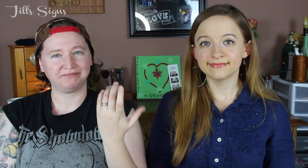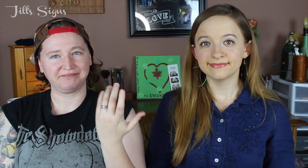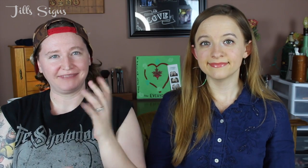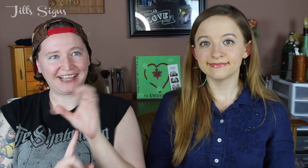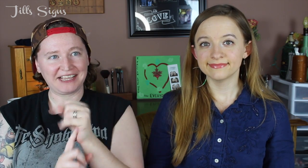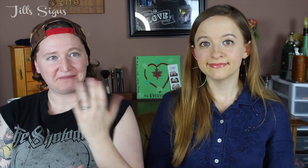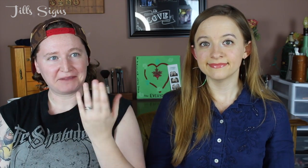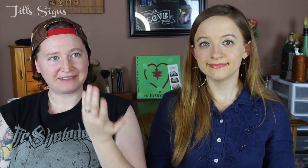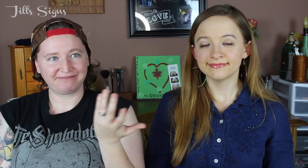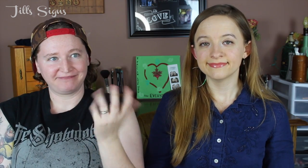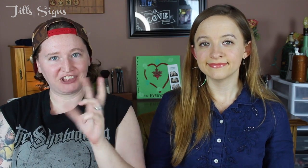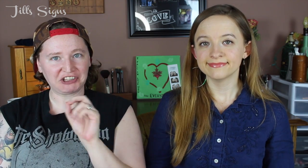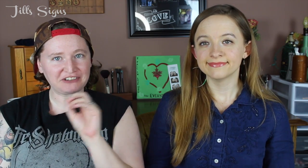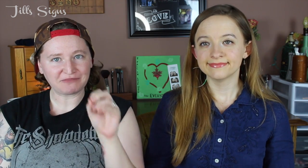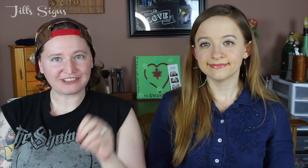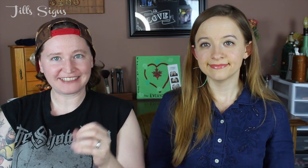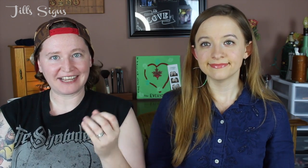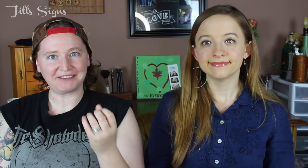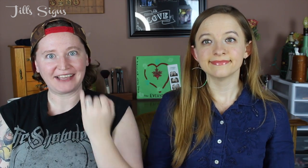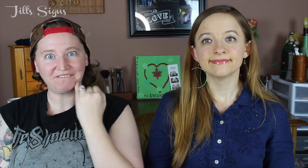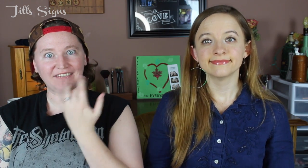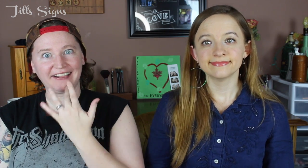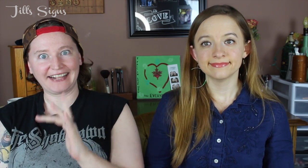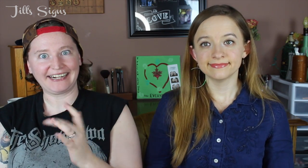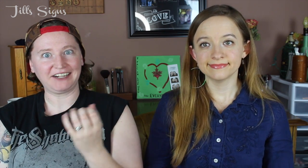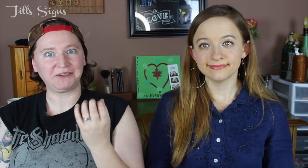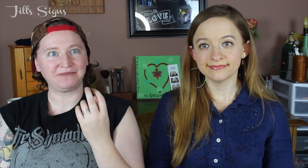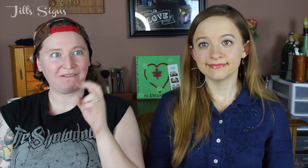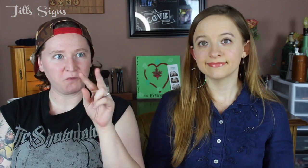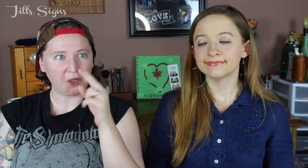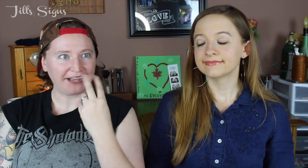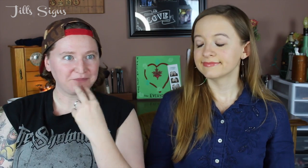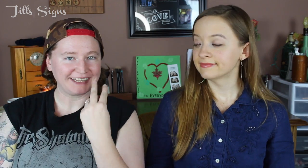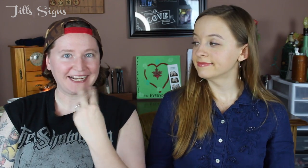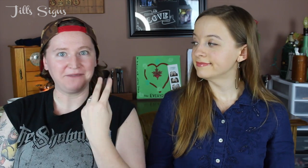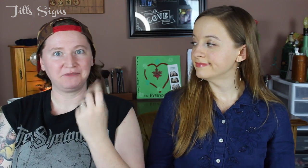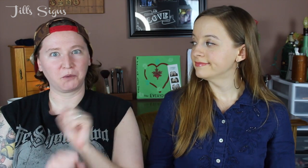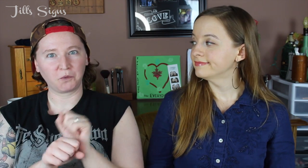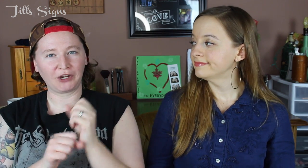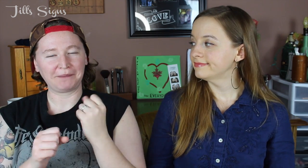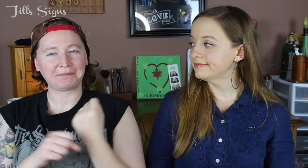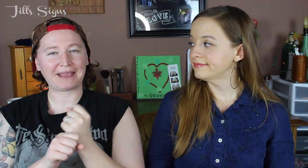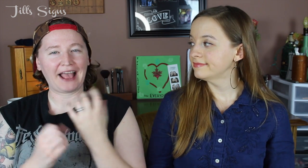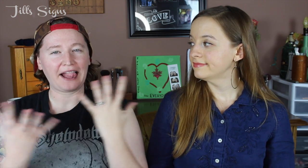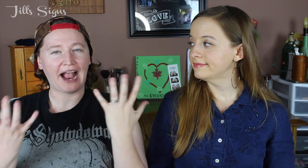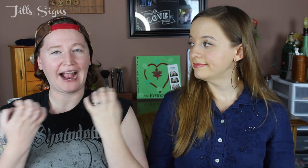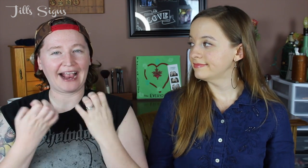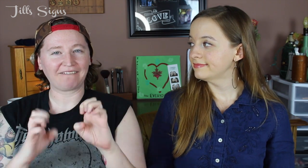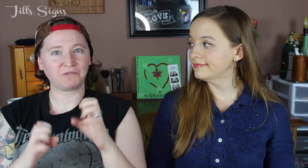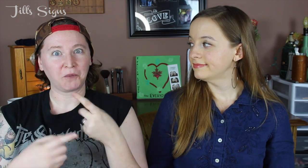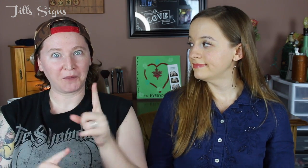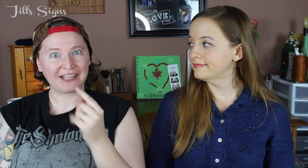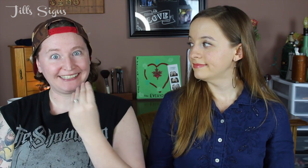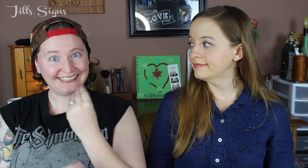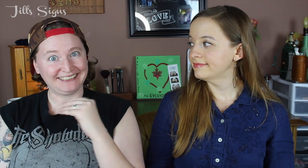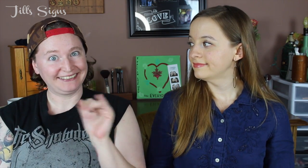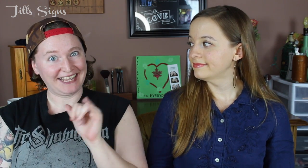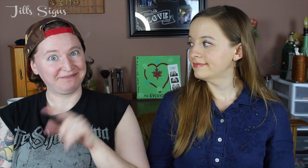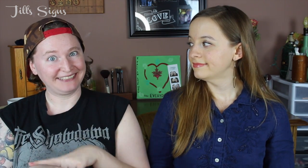hard to kind of catch all of that. You might catch maybe 30% or if you're lucky, you maybe try and read lips and it's a lot of effort, while